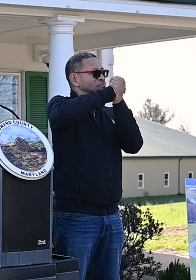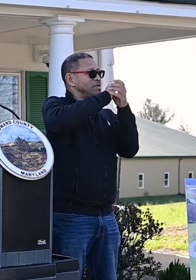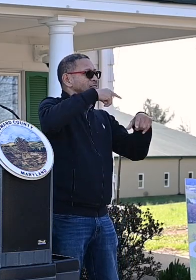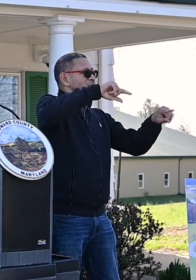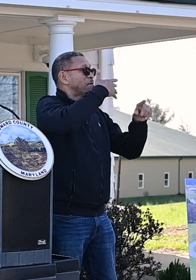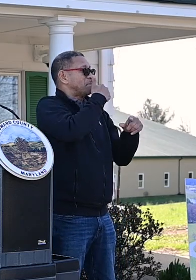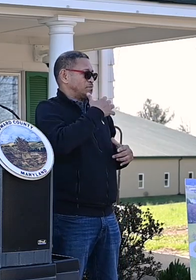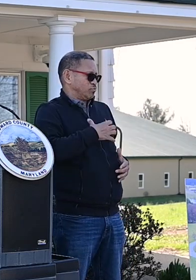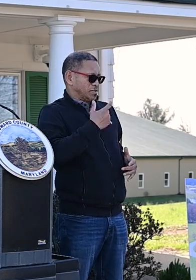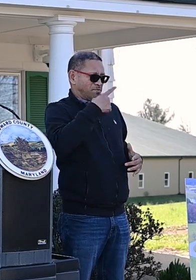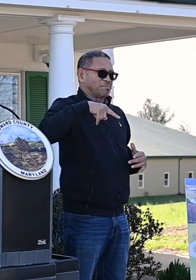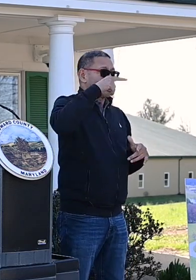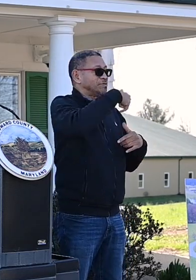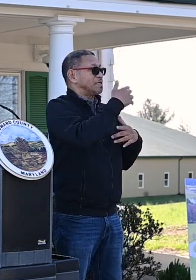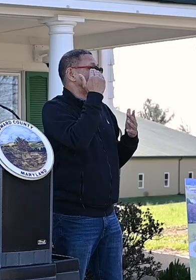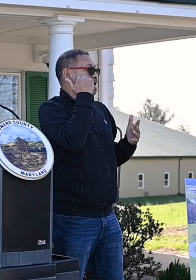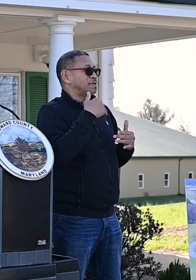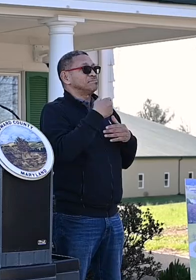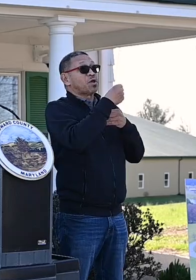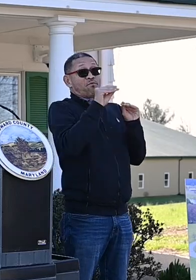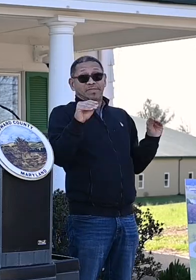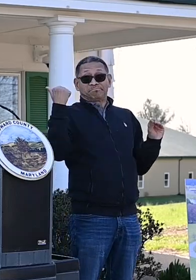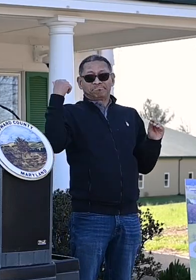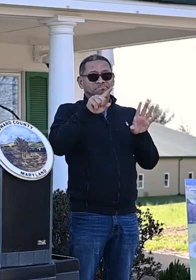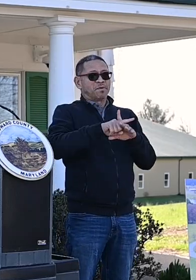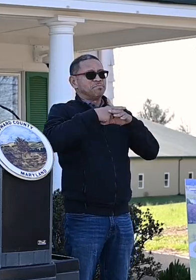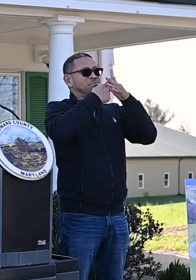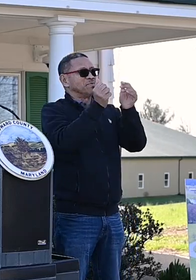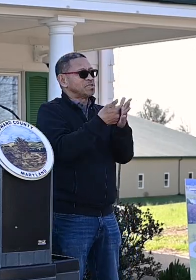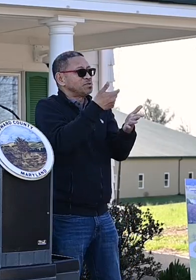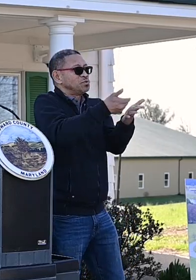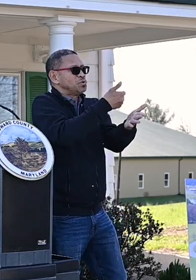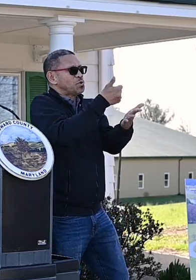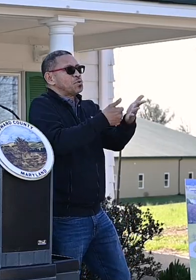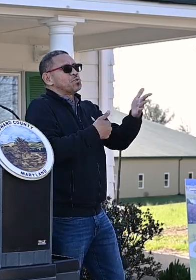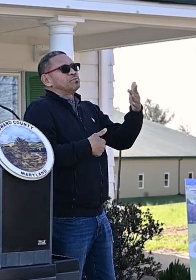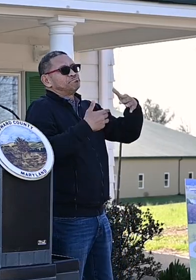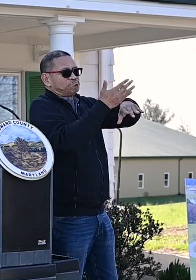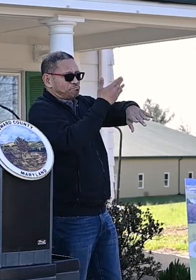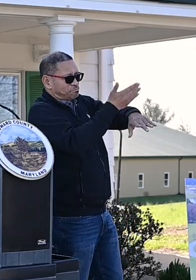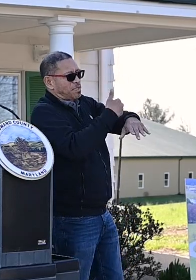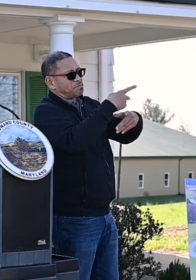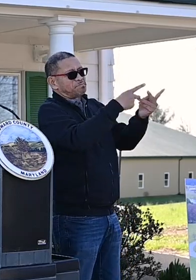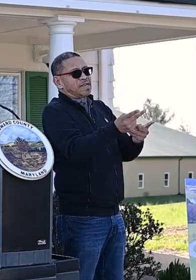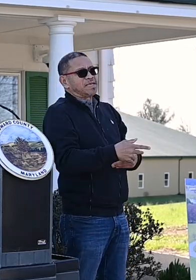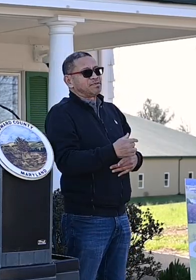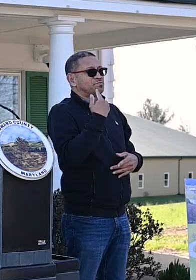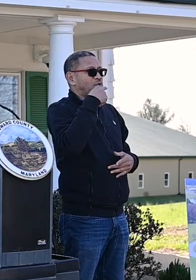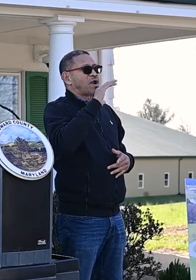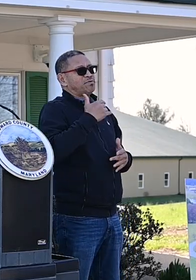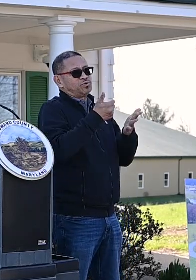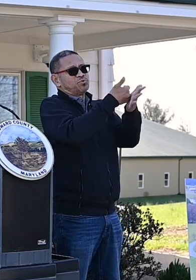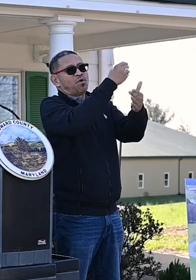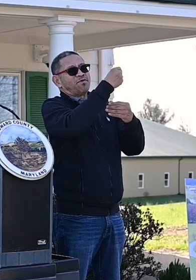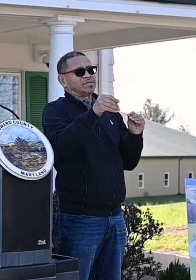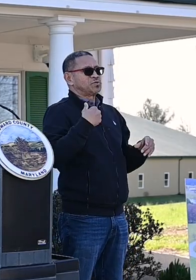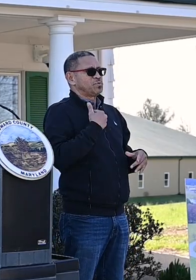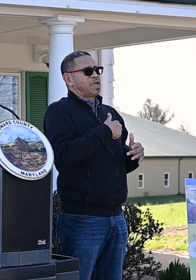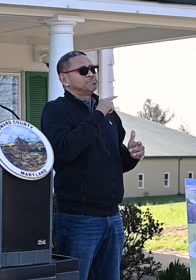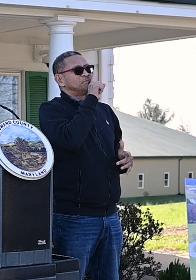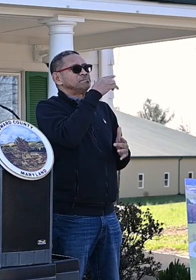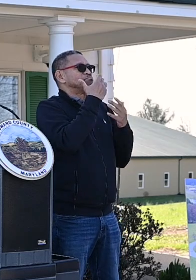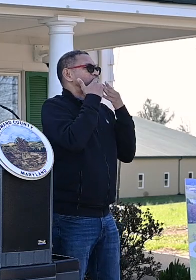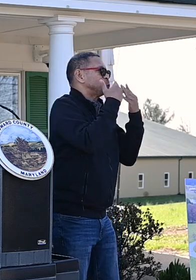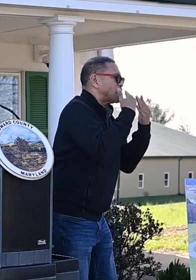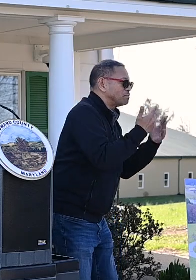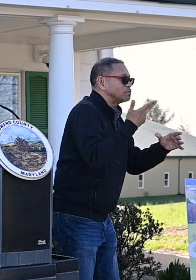Congratulations and best wishes as the Hebb House officially reopens with its newly renovated space to house the Office of Agriculture. We are most